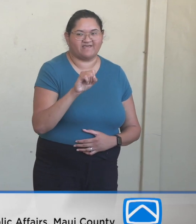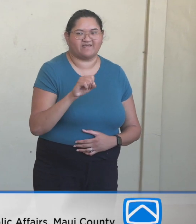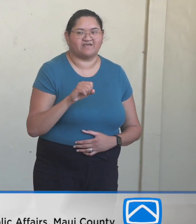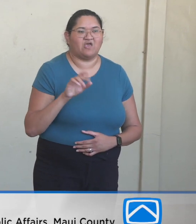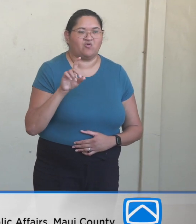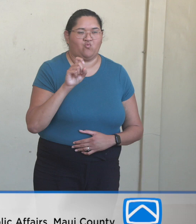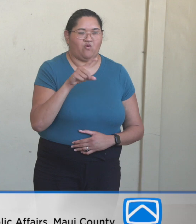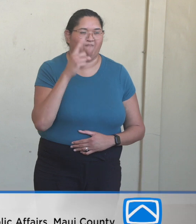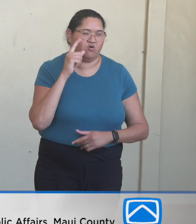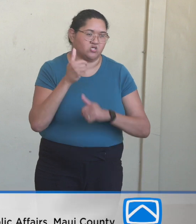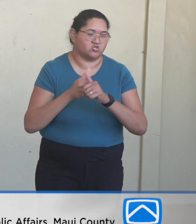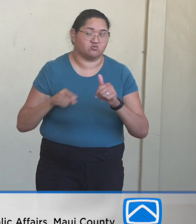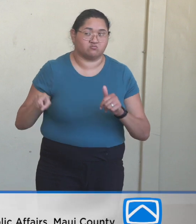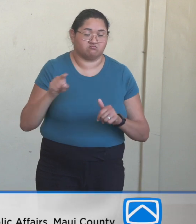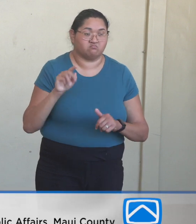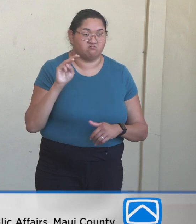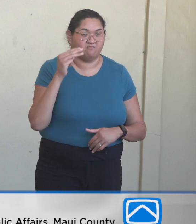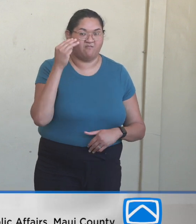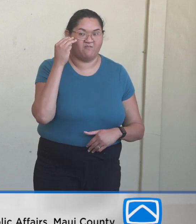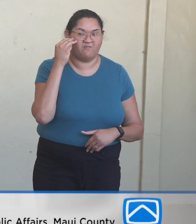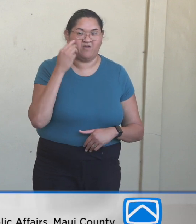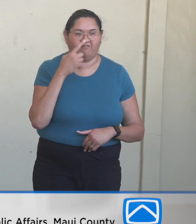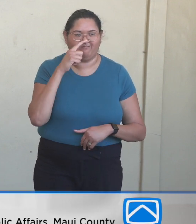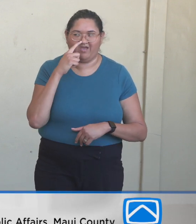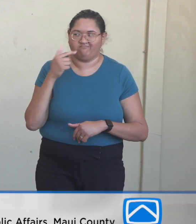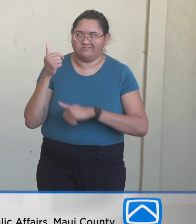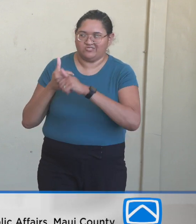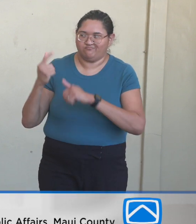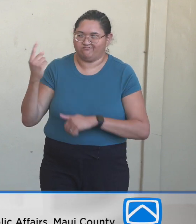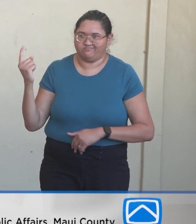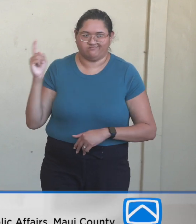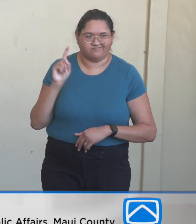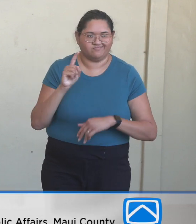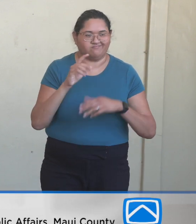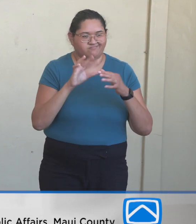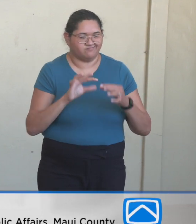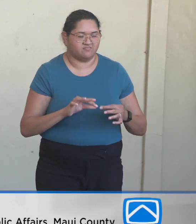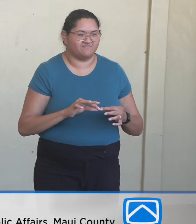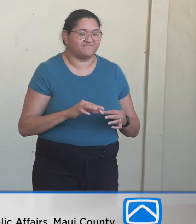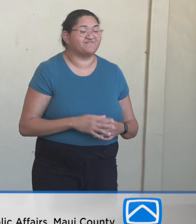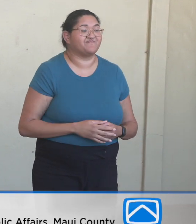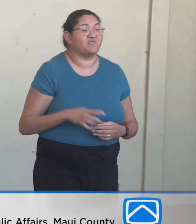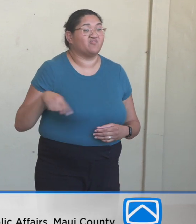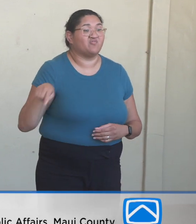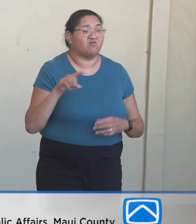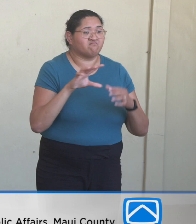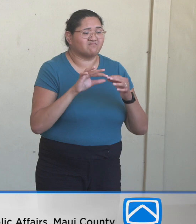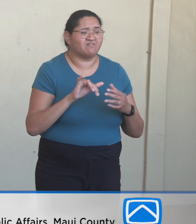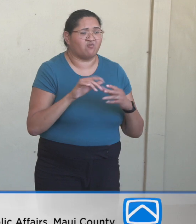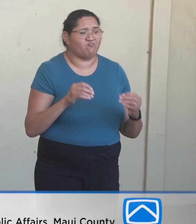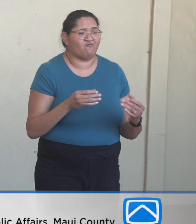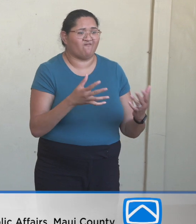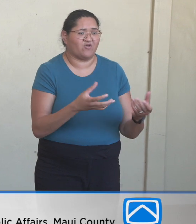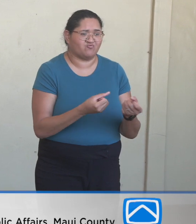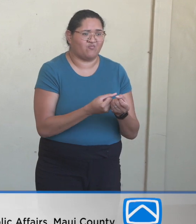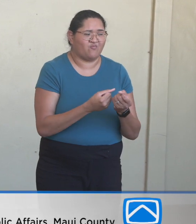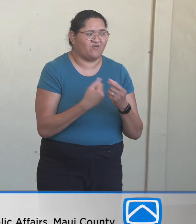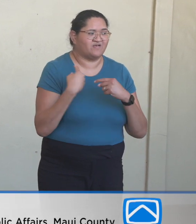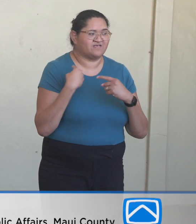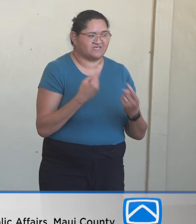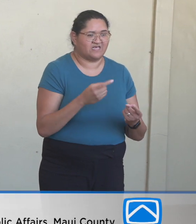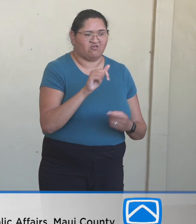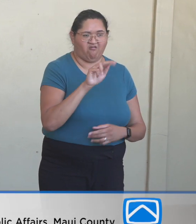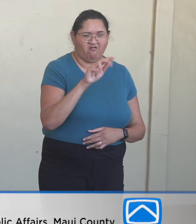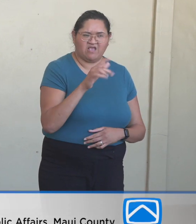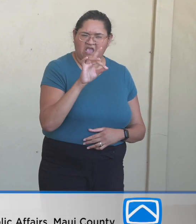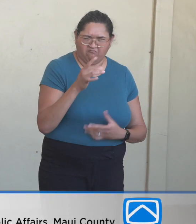actually each of the mayors, if maybe they could come up one by one. They've all said they've provided some support since August 8th. How